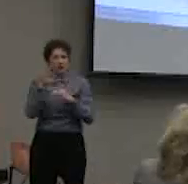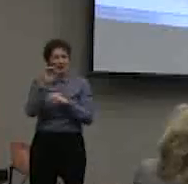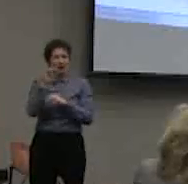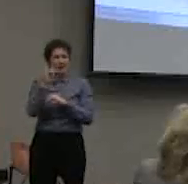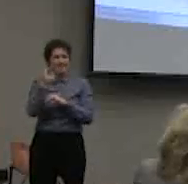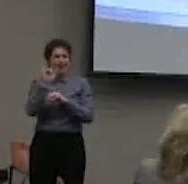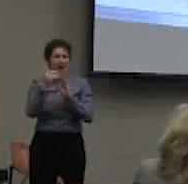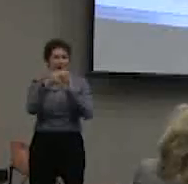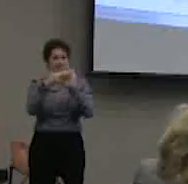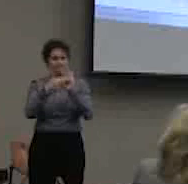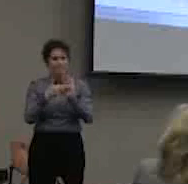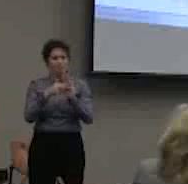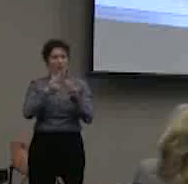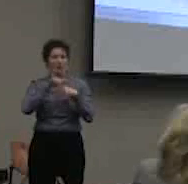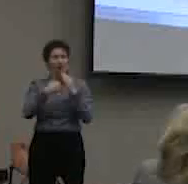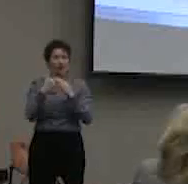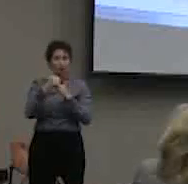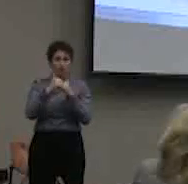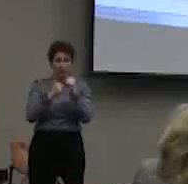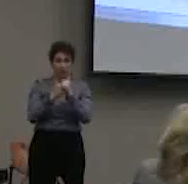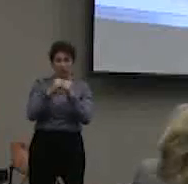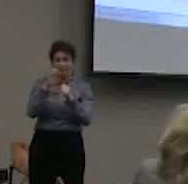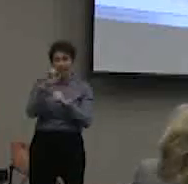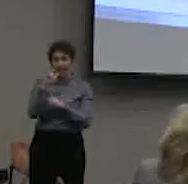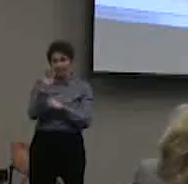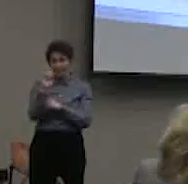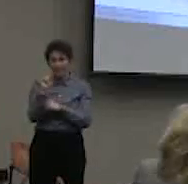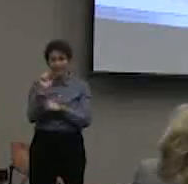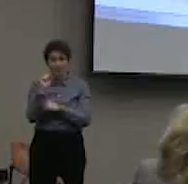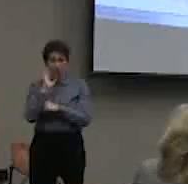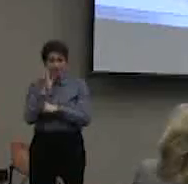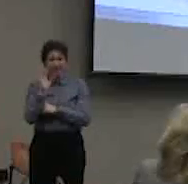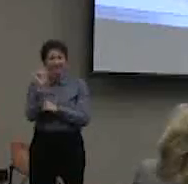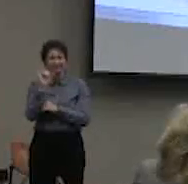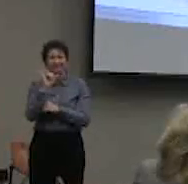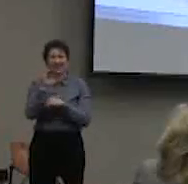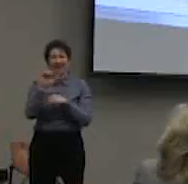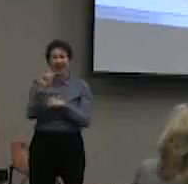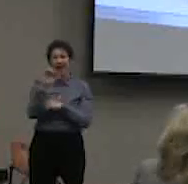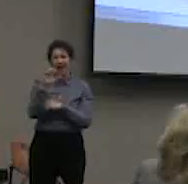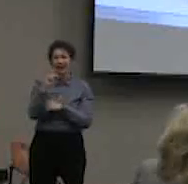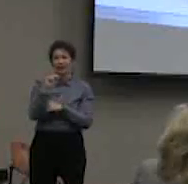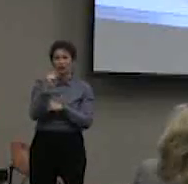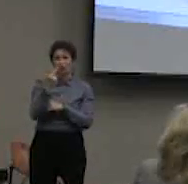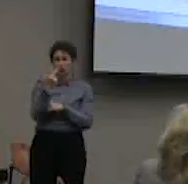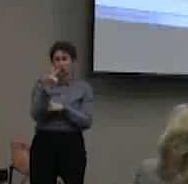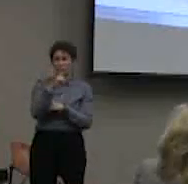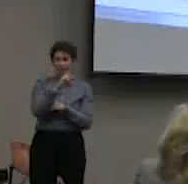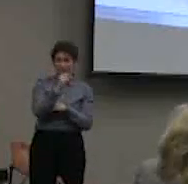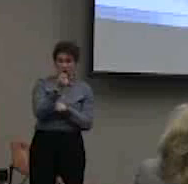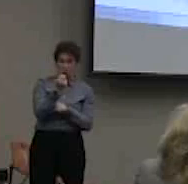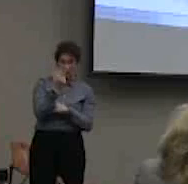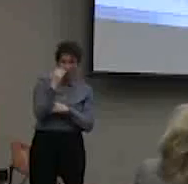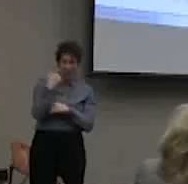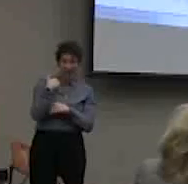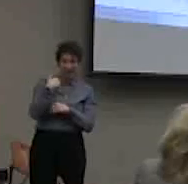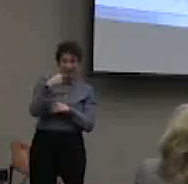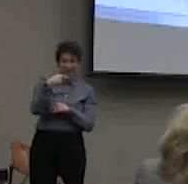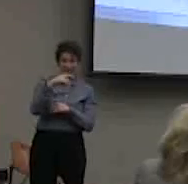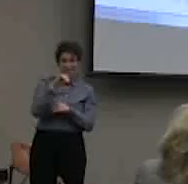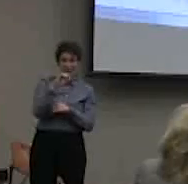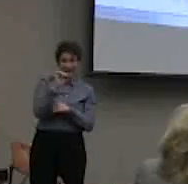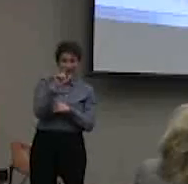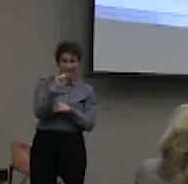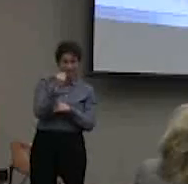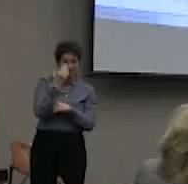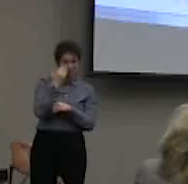structural elements of this need to be. Very similar to when Act 3 was passed in 2012, we started with pilots. We knew what we wanted